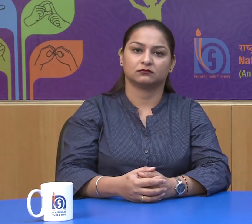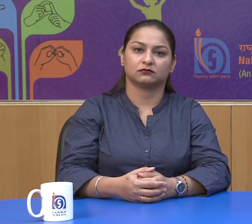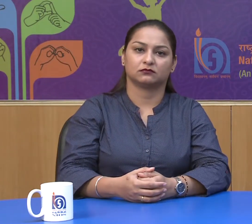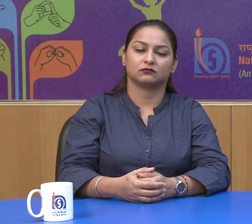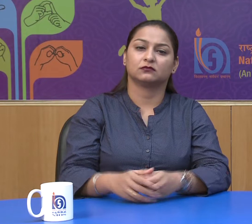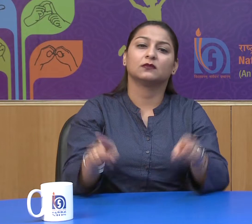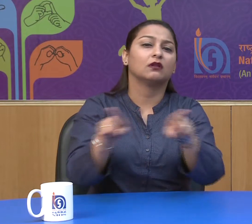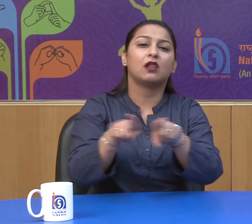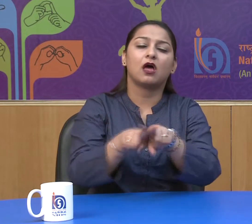like that of